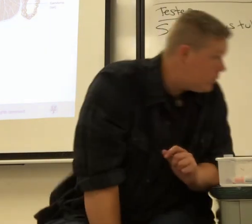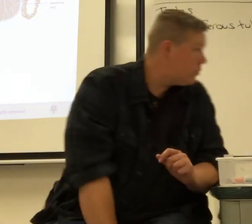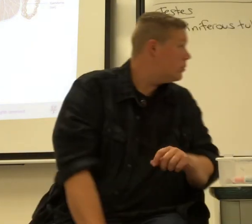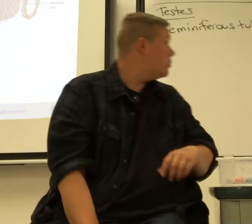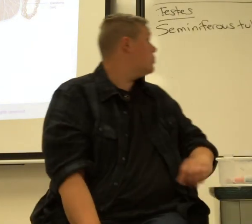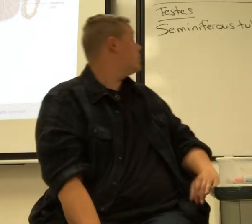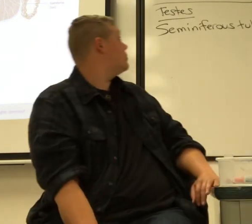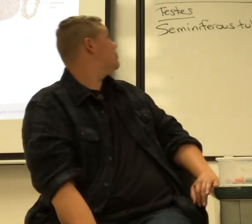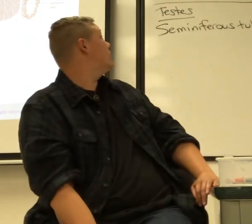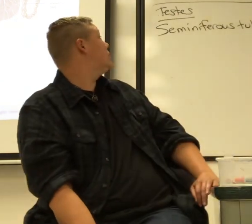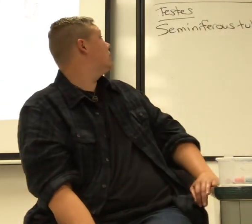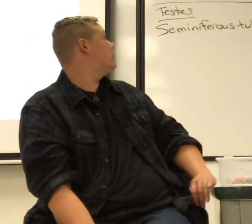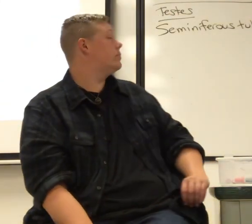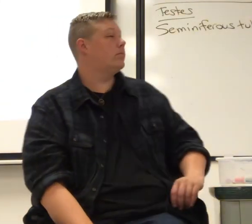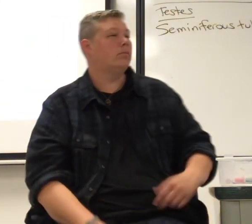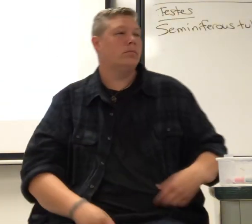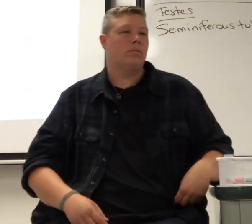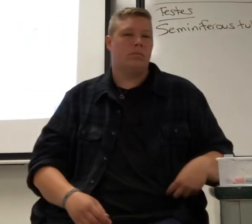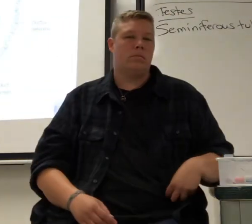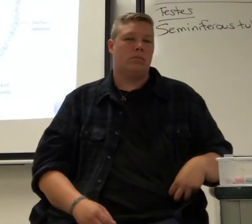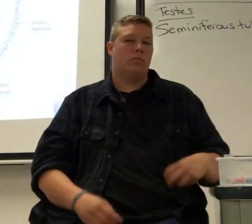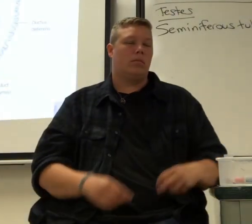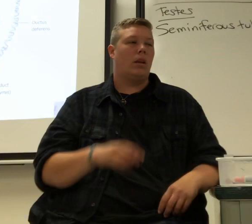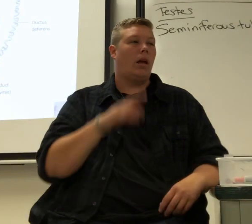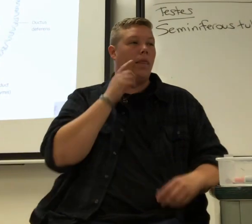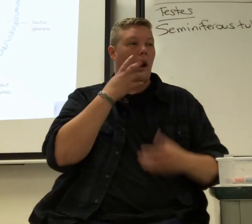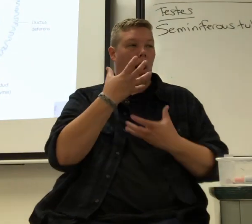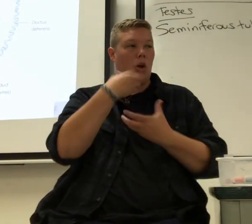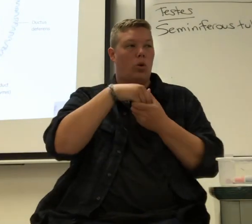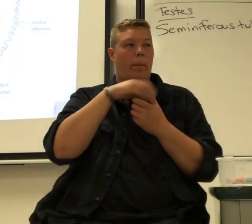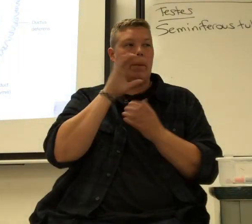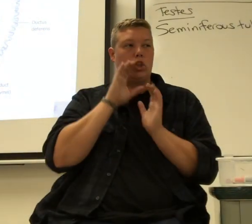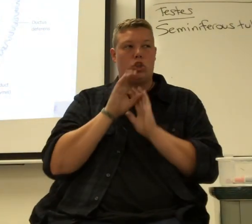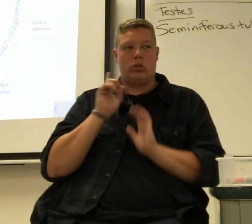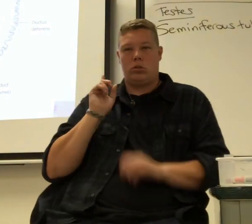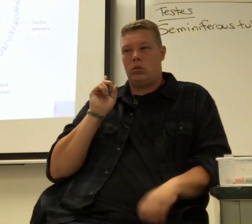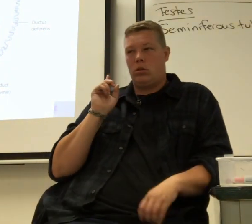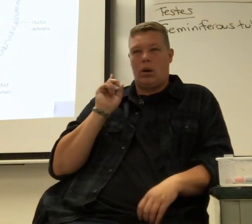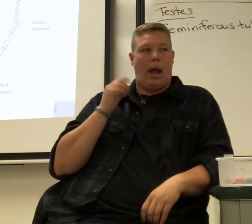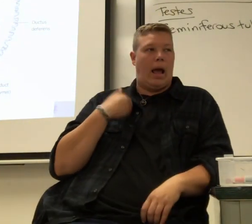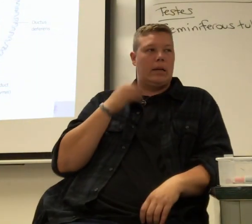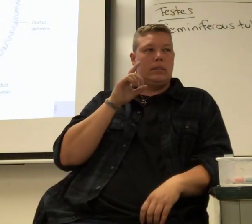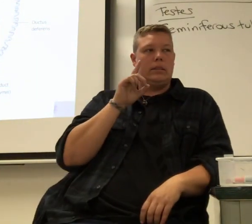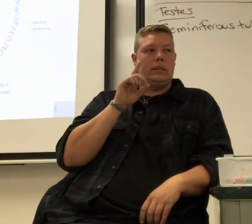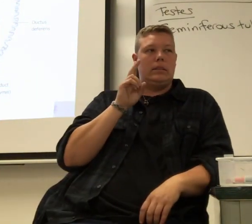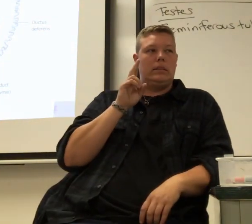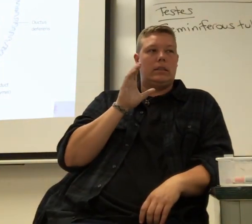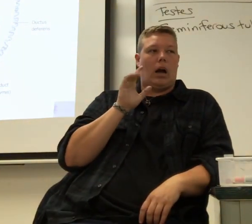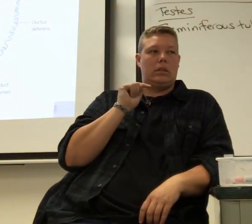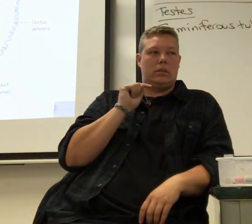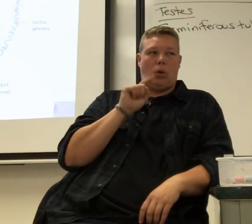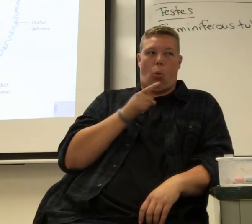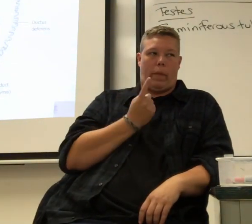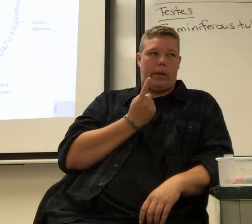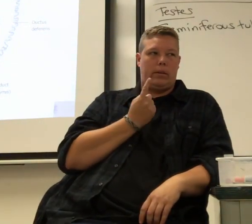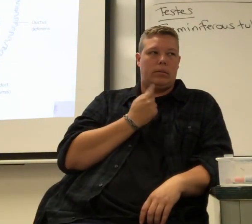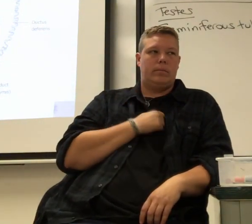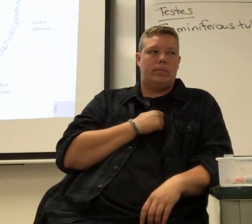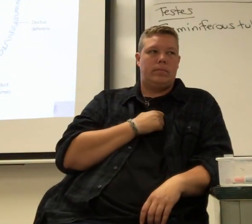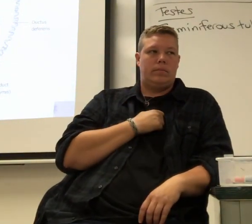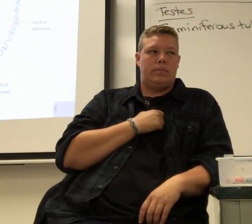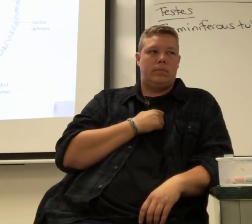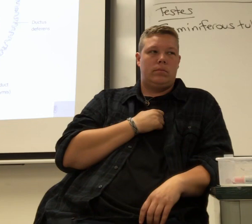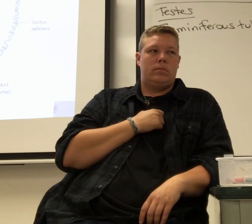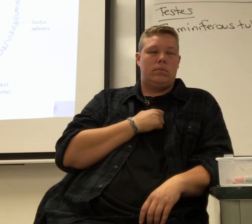Seminiferous tubules, and after that, well, what I did was I included a picture that just has the ducts, nothing else. That's this